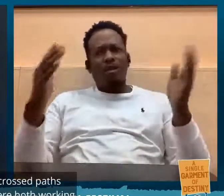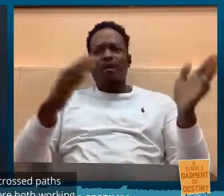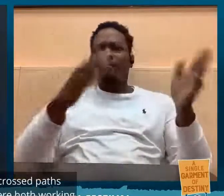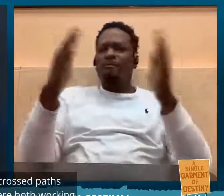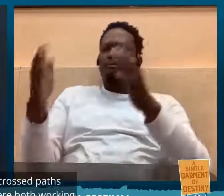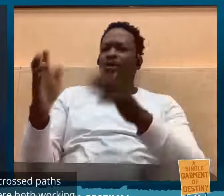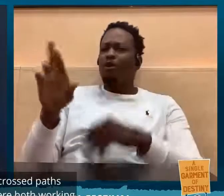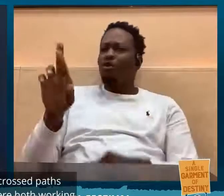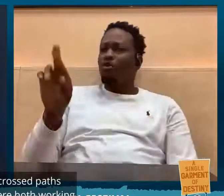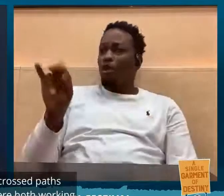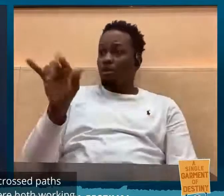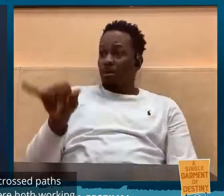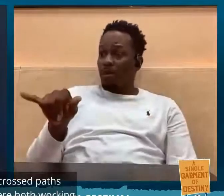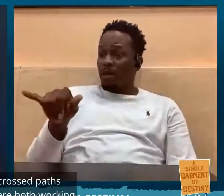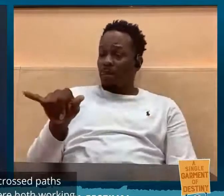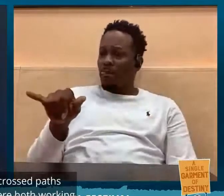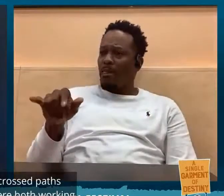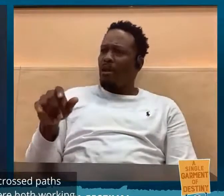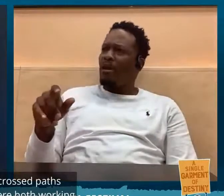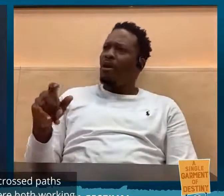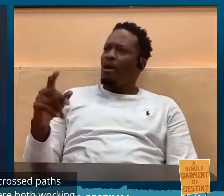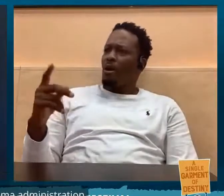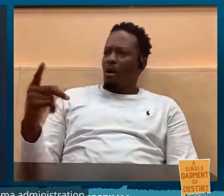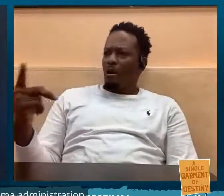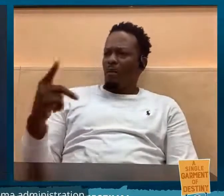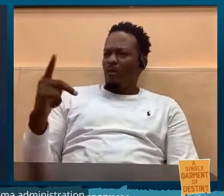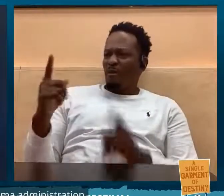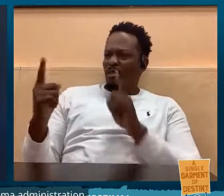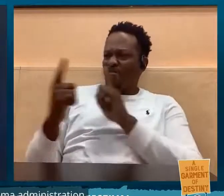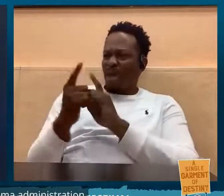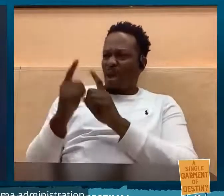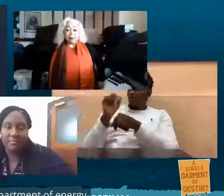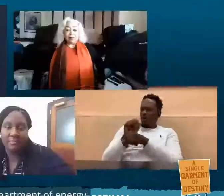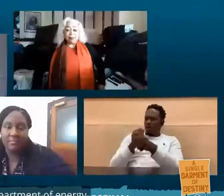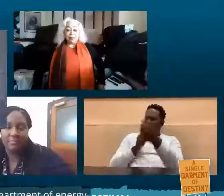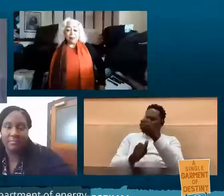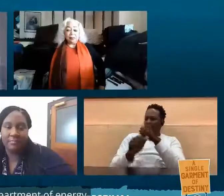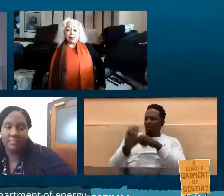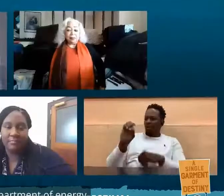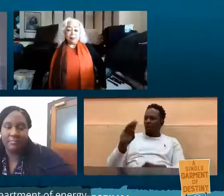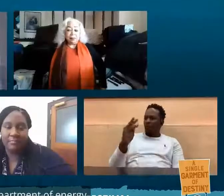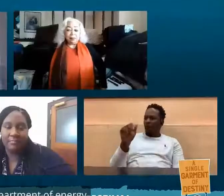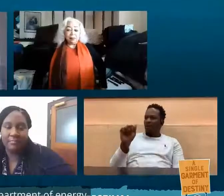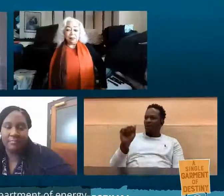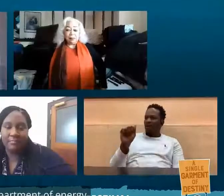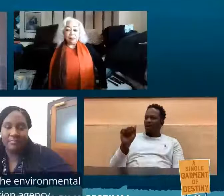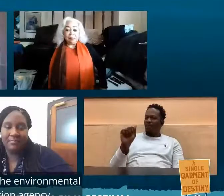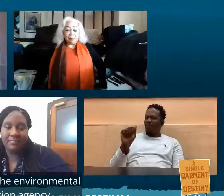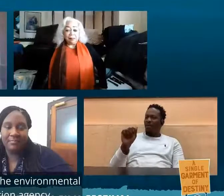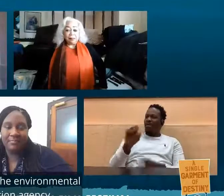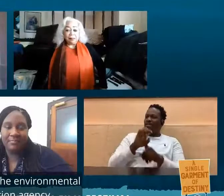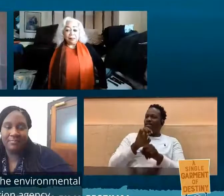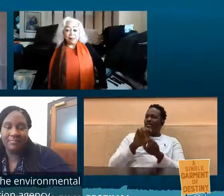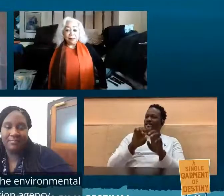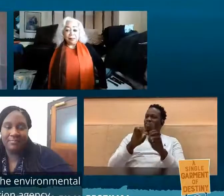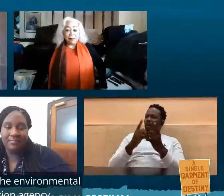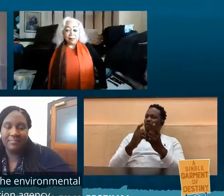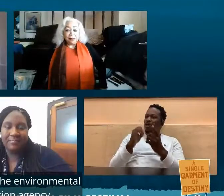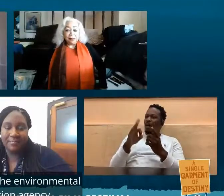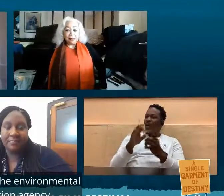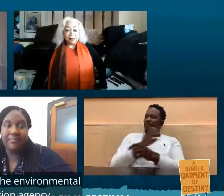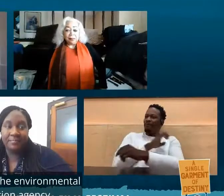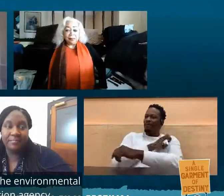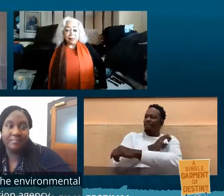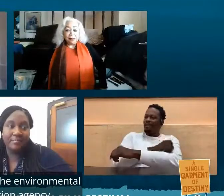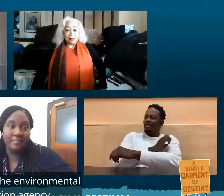We first crossed paths when we were both working under the Obama administration. I was at the Department of Energy. You were at the